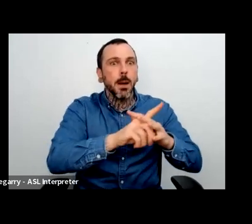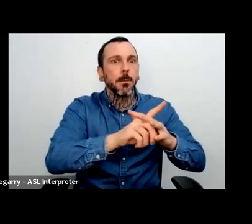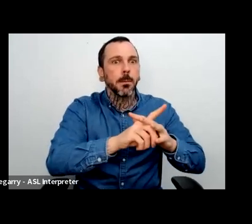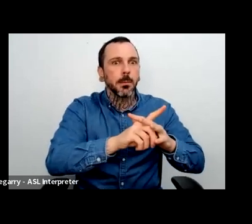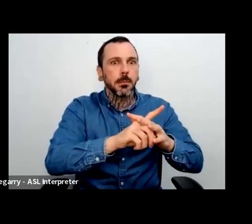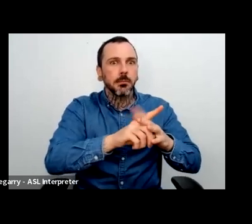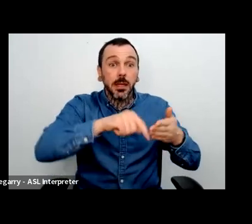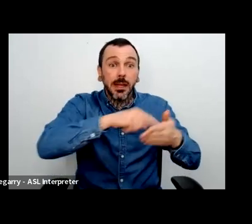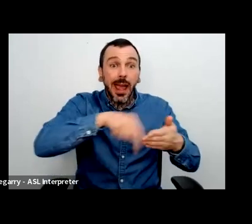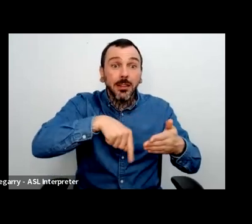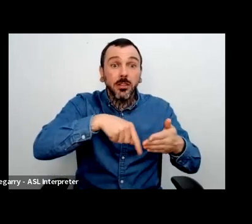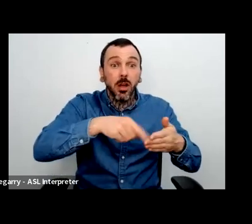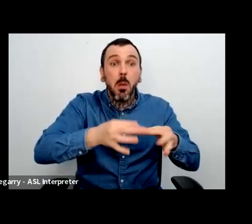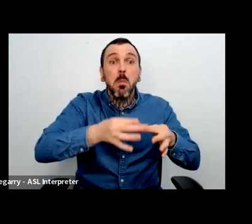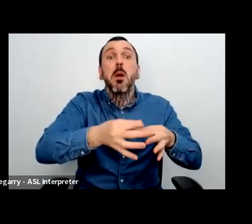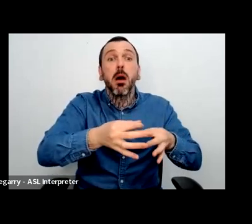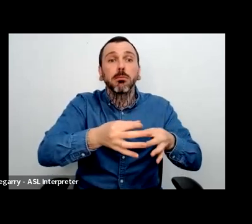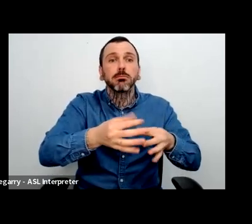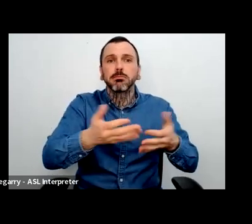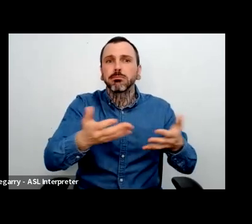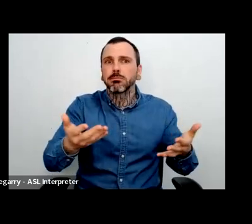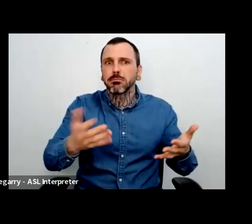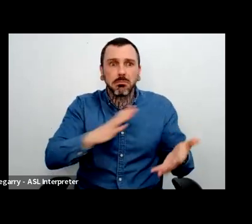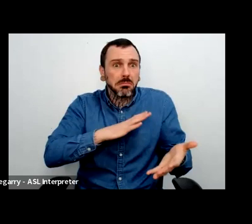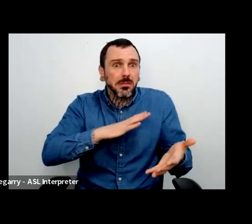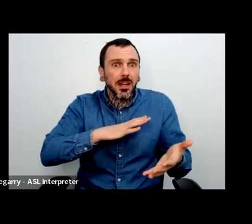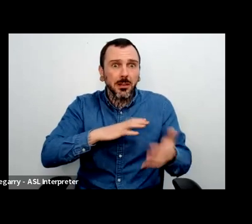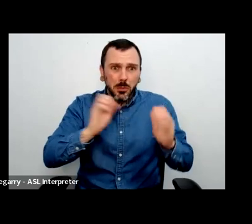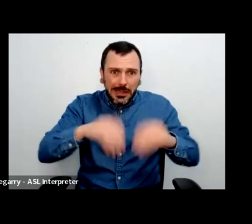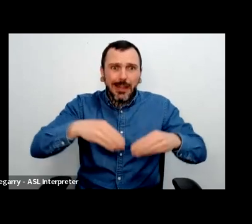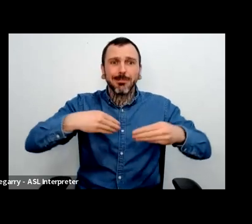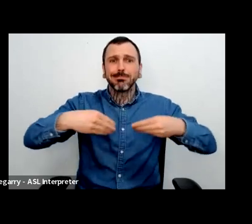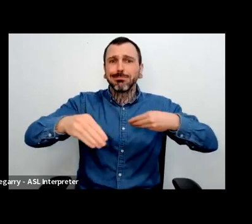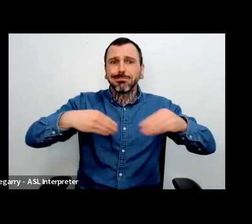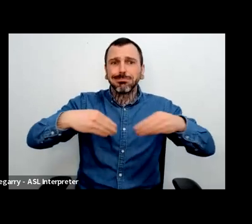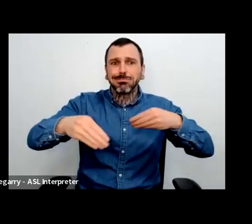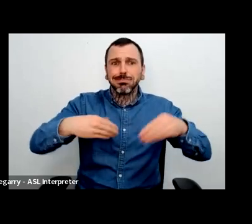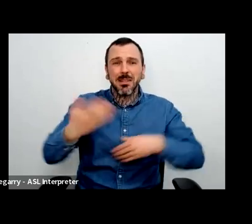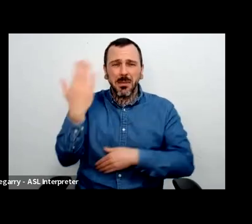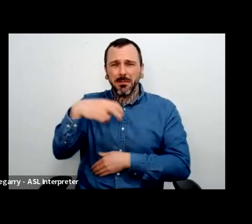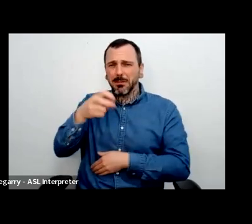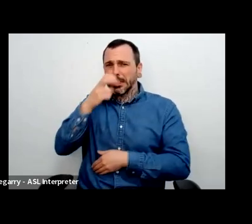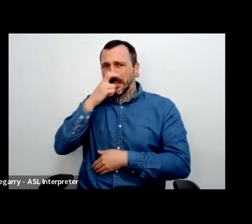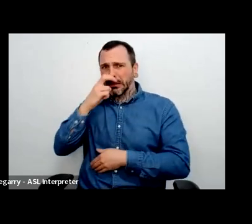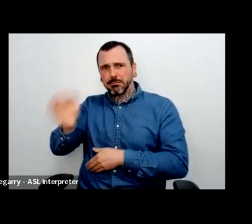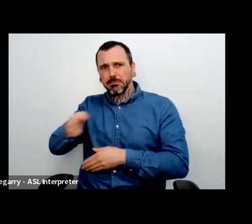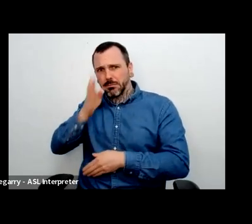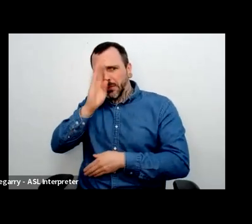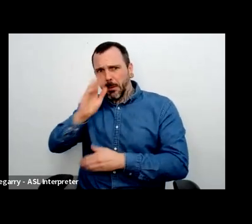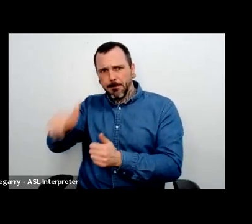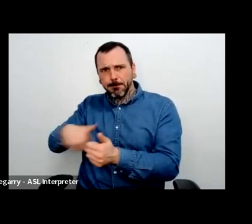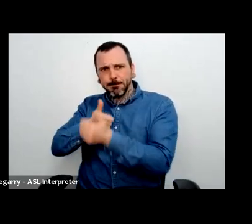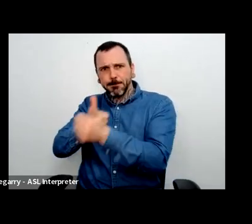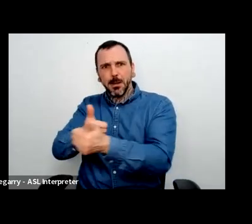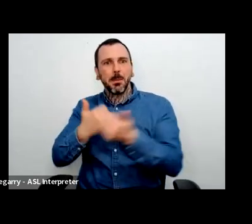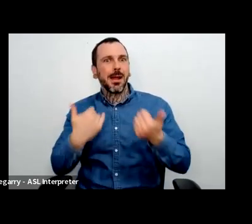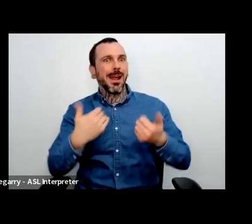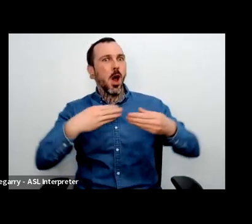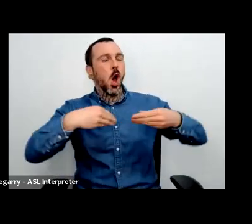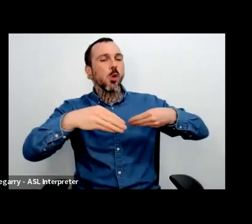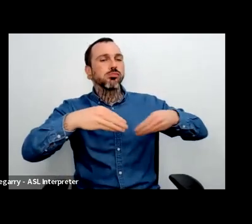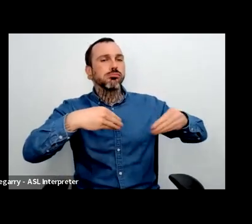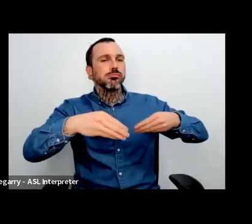be much more nimble than we thought we were as a large organization before. Those kinds of things give me some optimism that we're like,